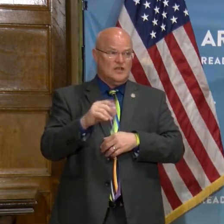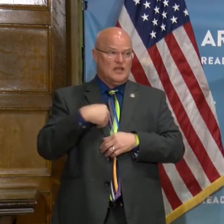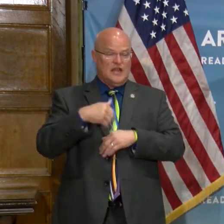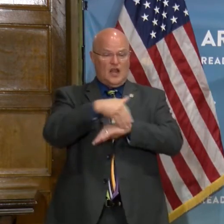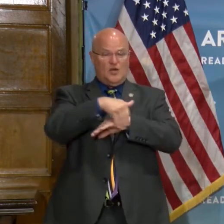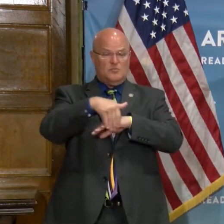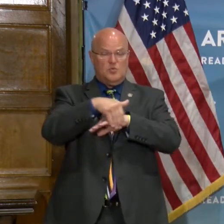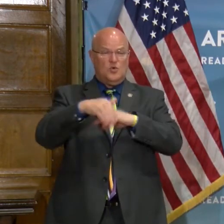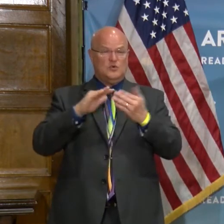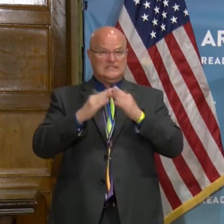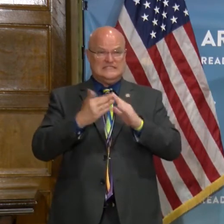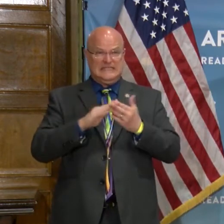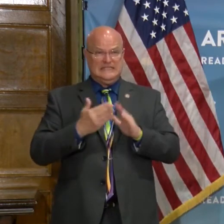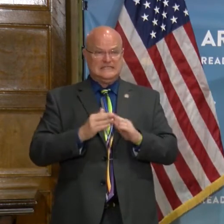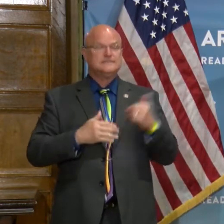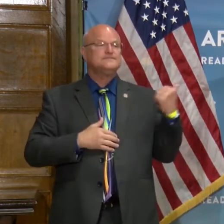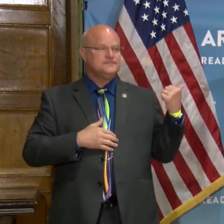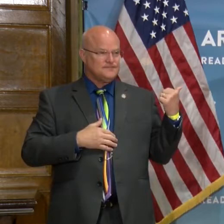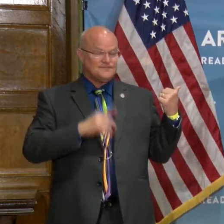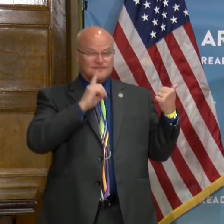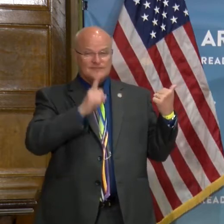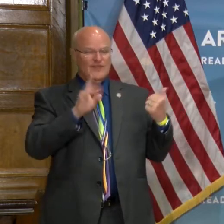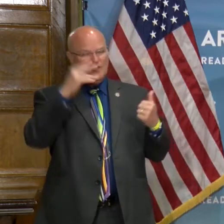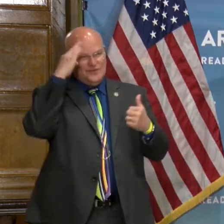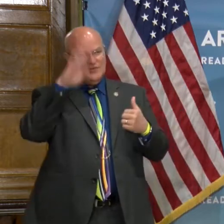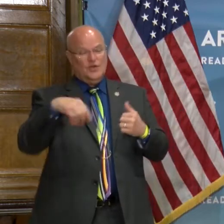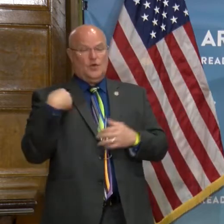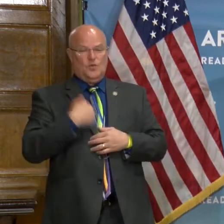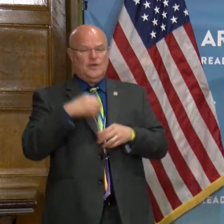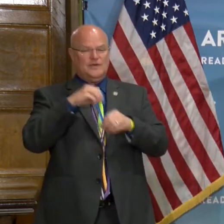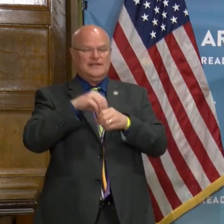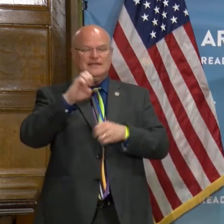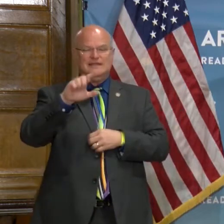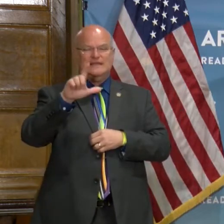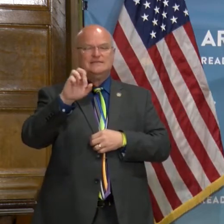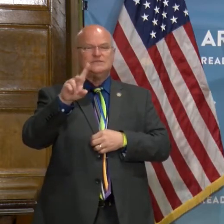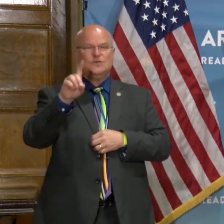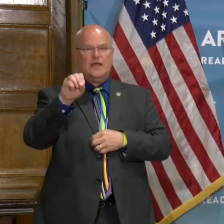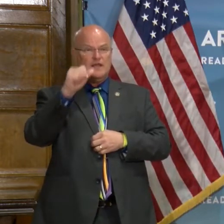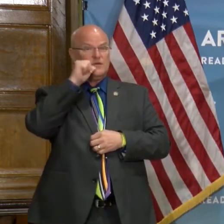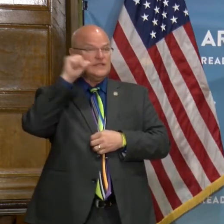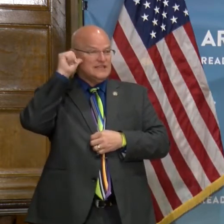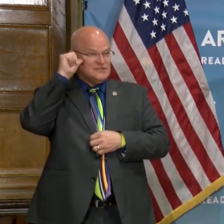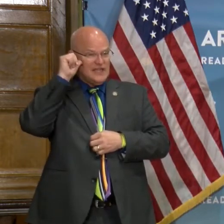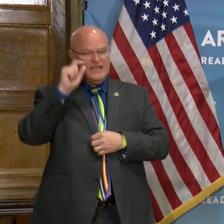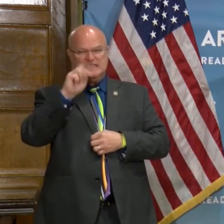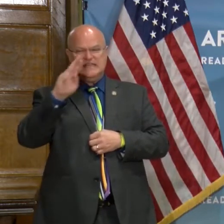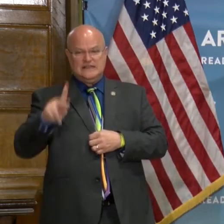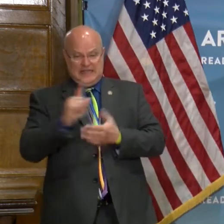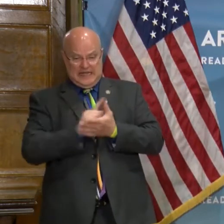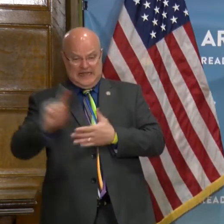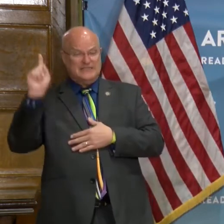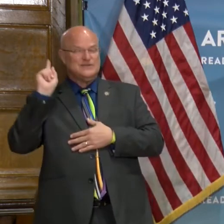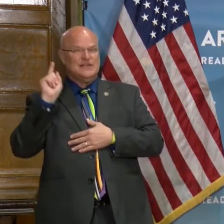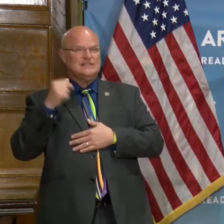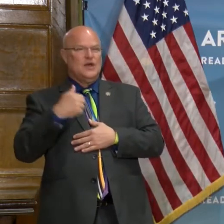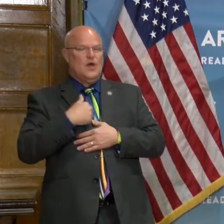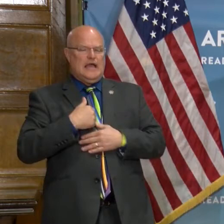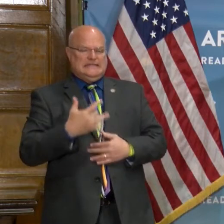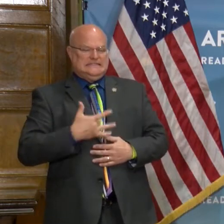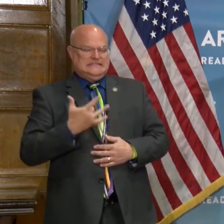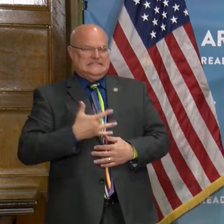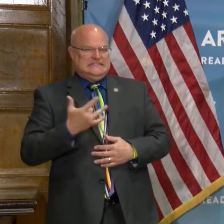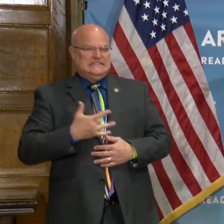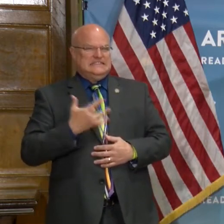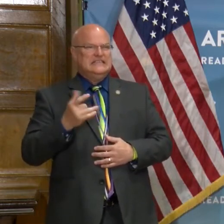border cities? Well, actually, of course, as you know, we were in El Dorado yesterday and in Texarkana last week, so I got a